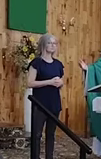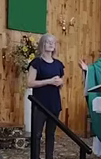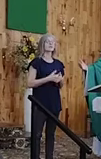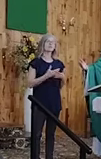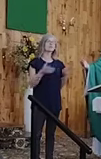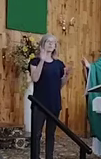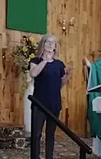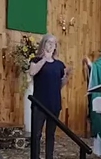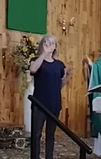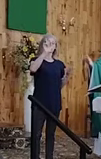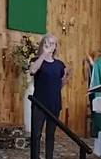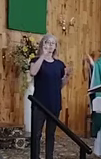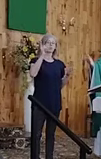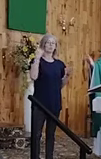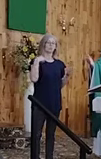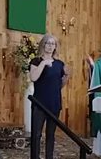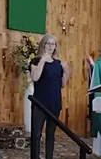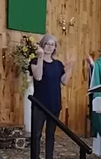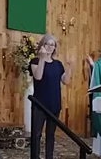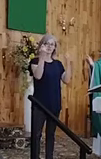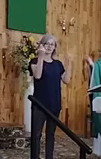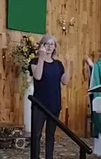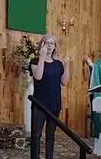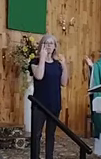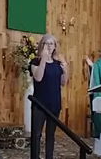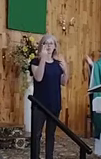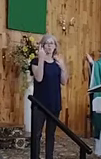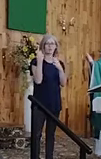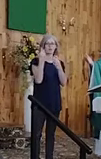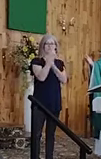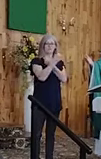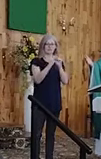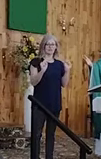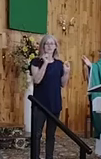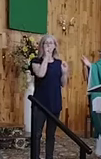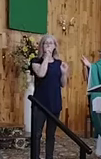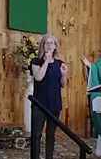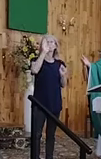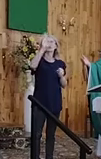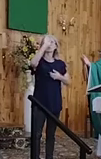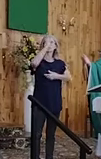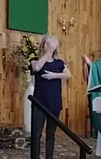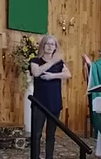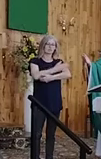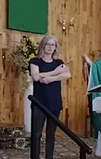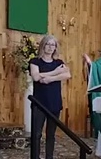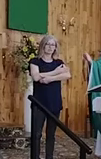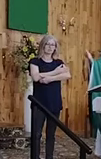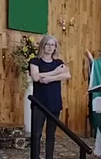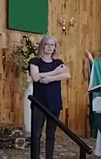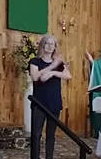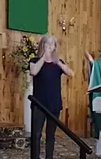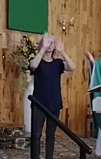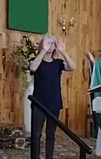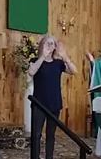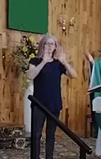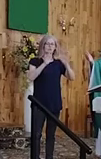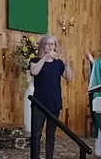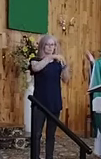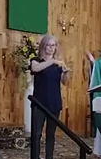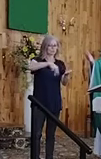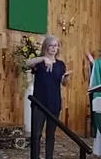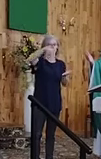Therefore, O Lord, as we celebrate the memorial of the saving passion of your Son, his wondrous